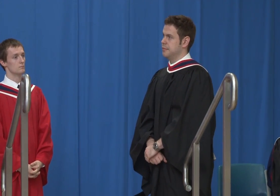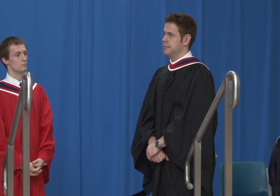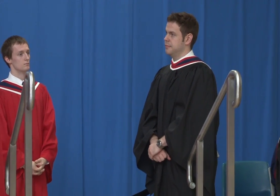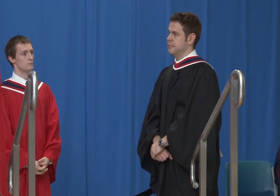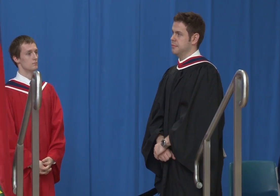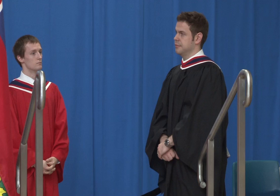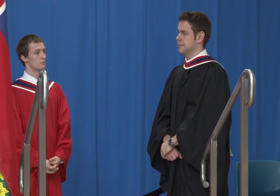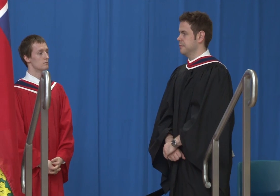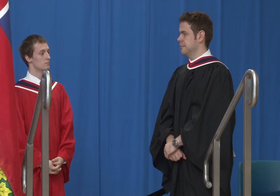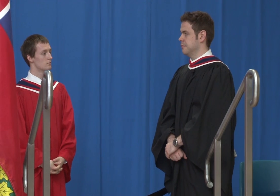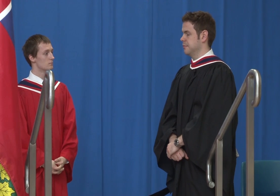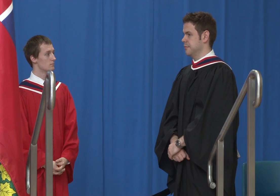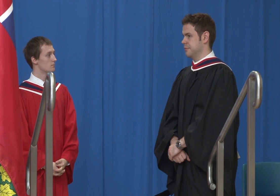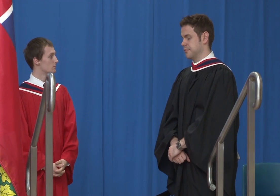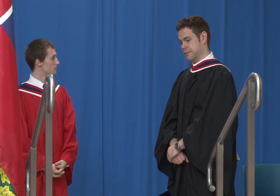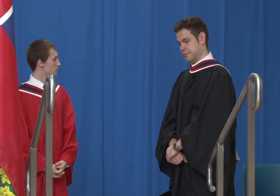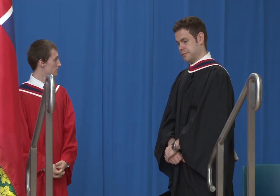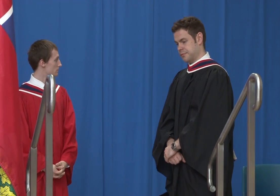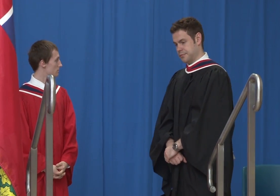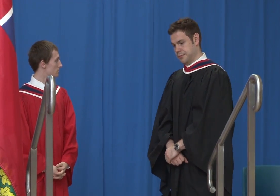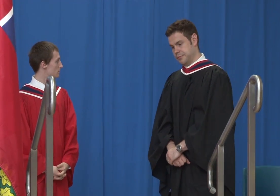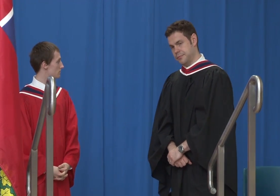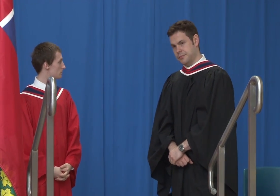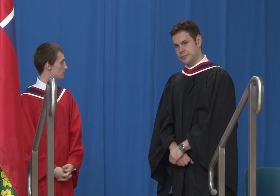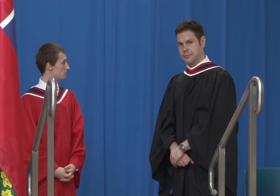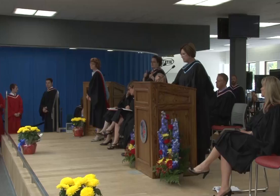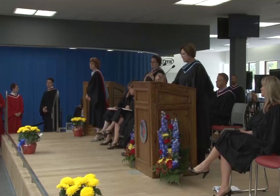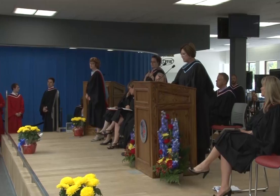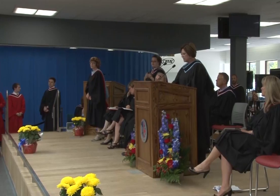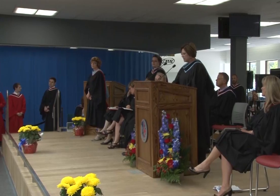achievement and participation in college life.